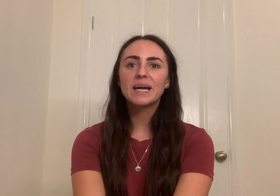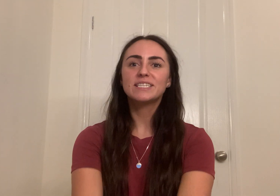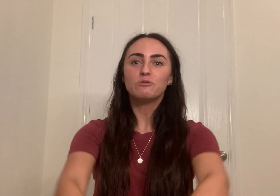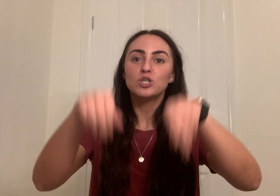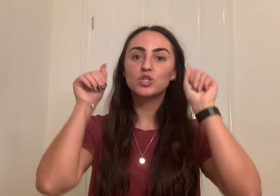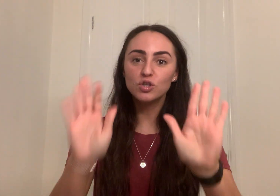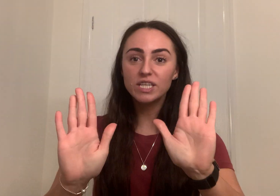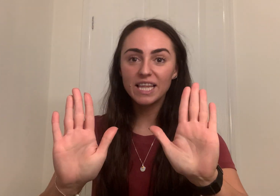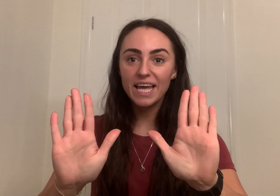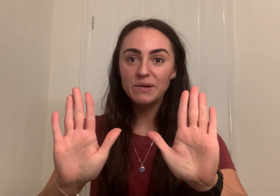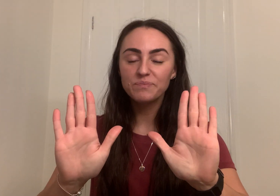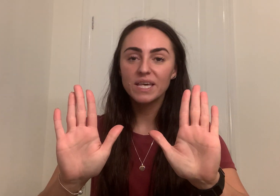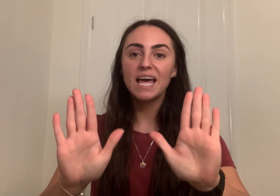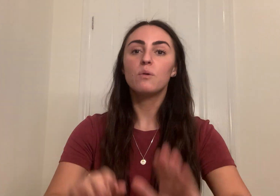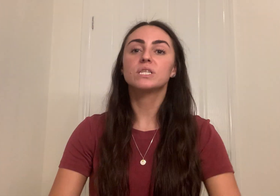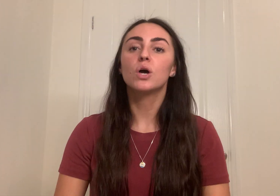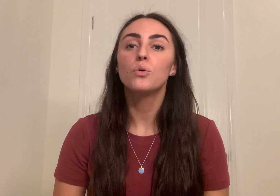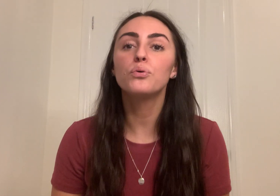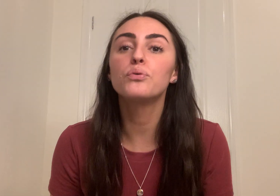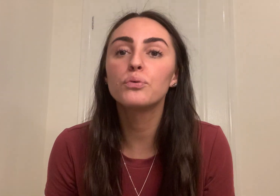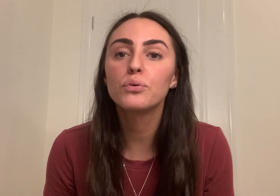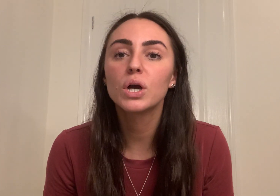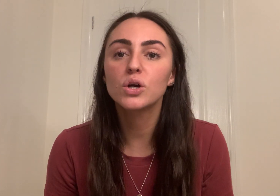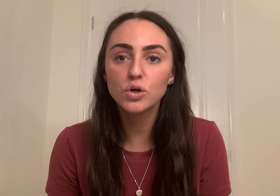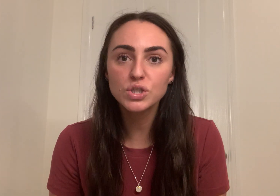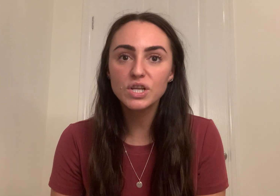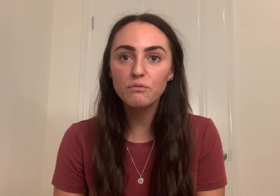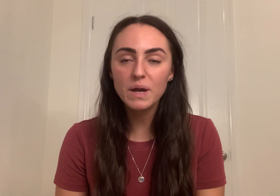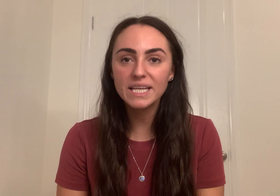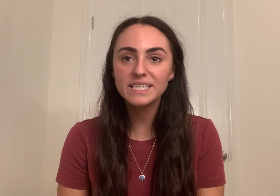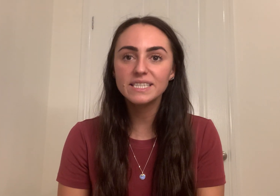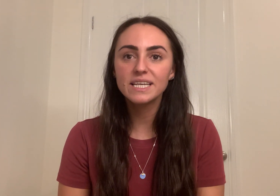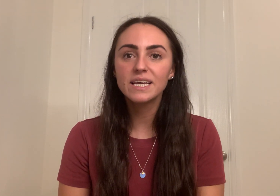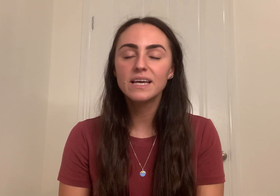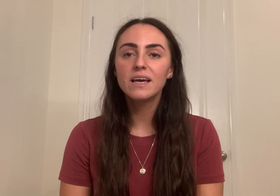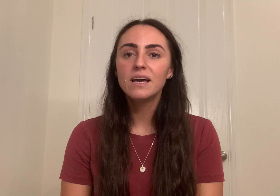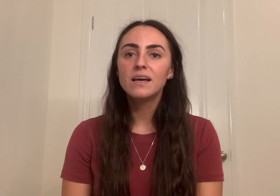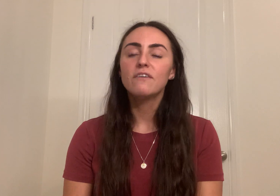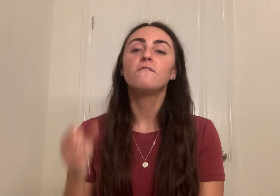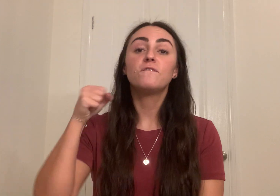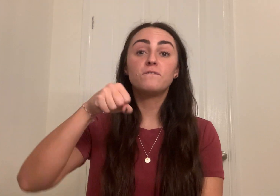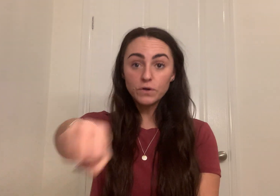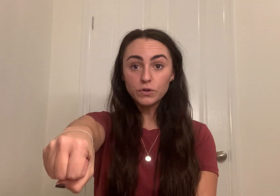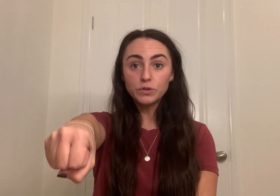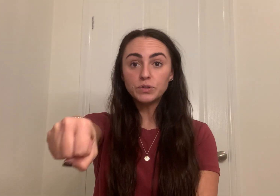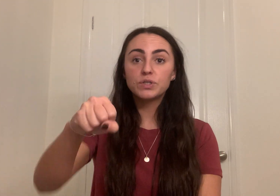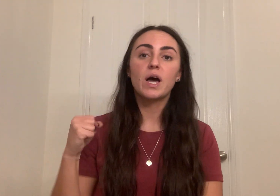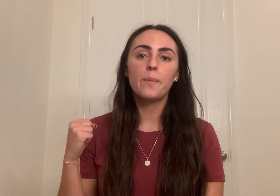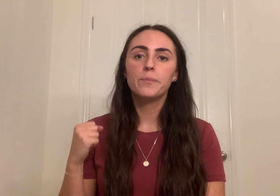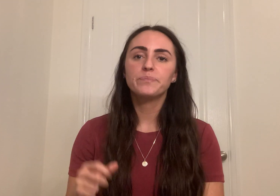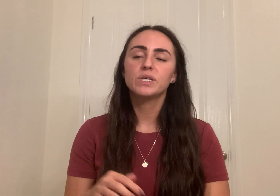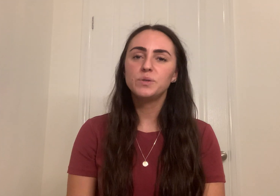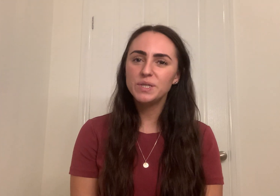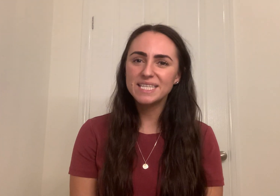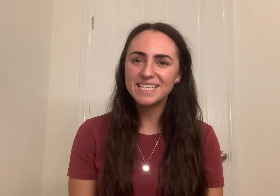so suddenly there was a gust of wind. Full stop. Should we do that sentence